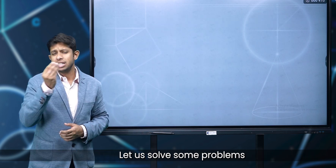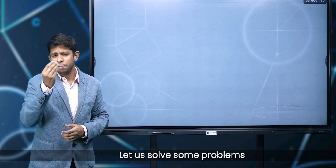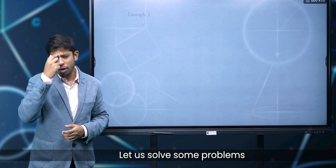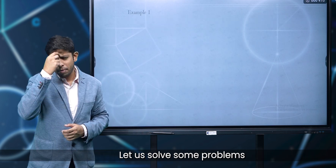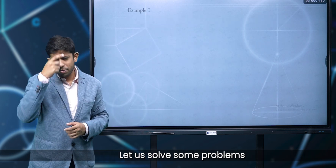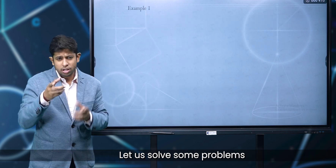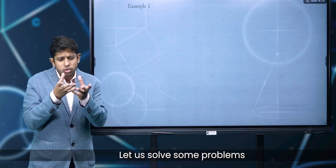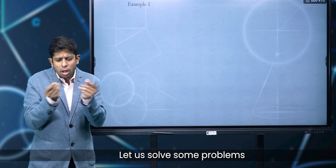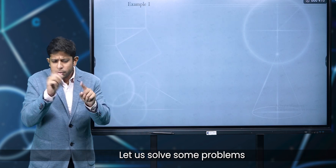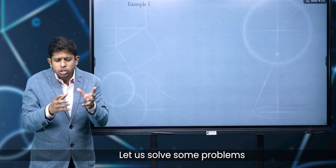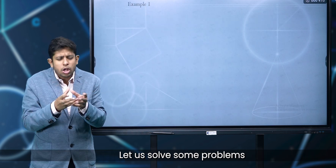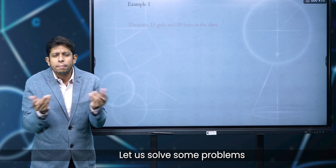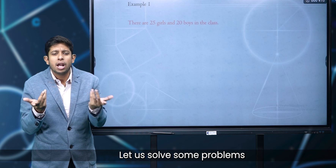Let us solve some problems.